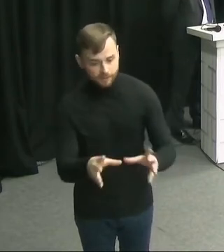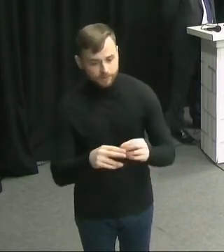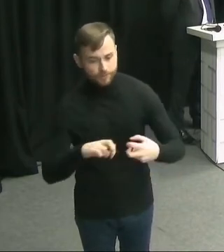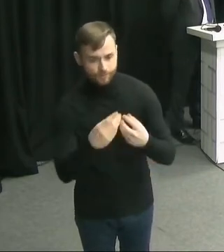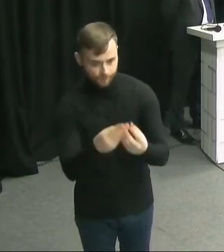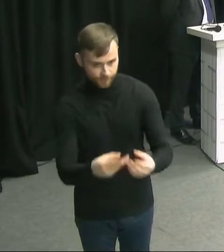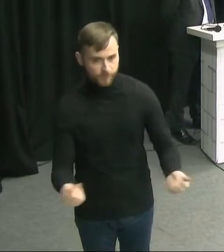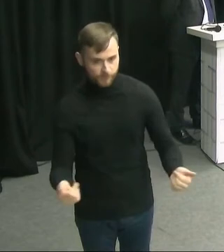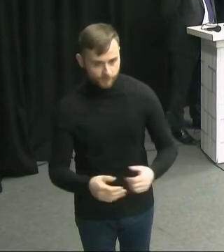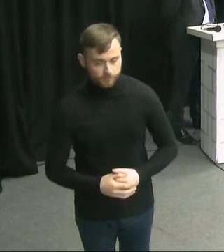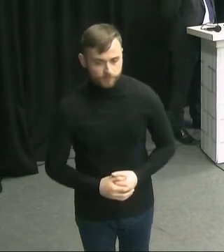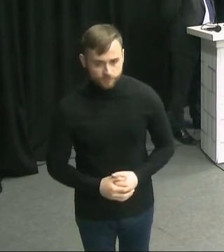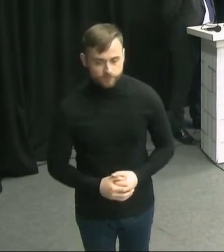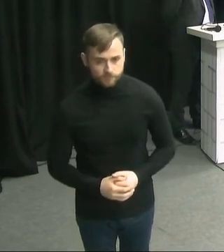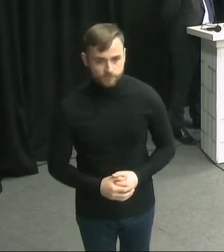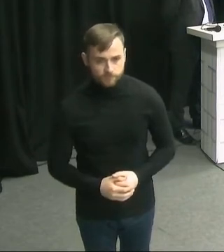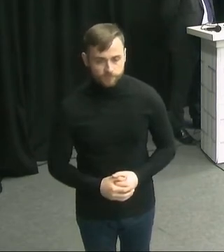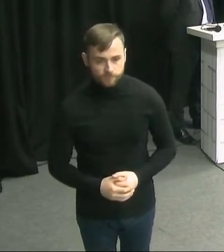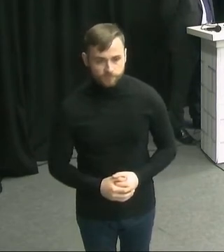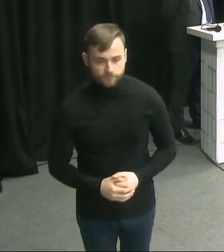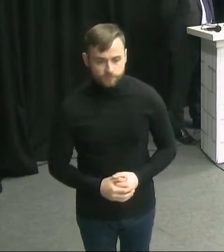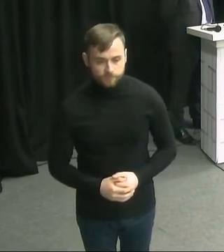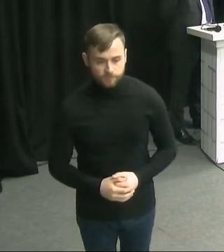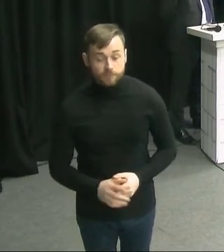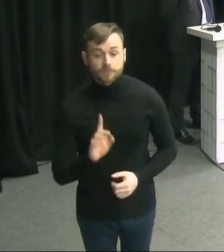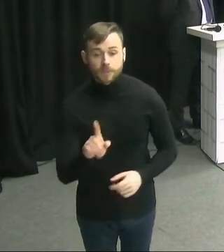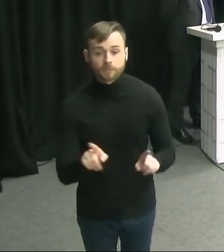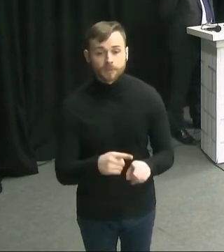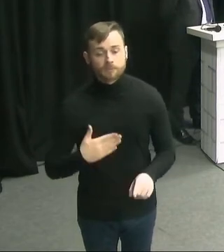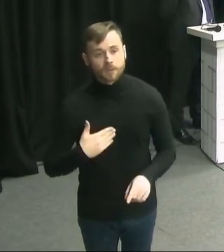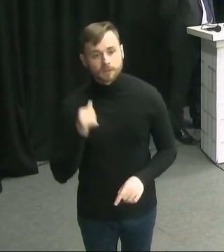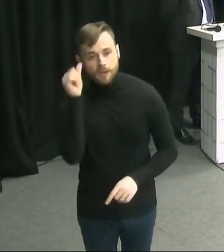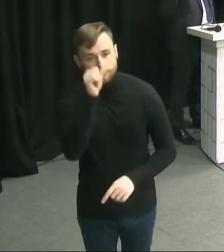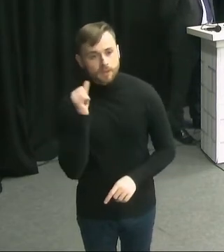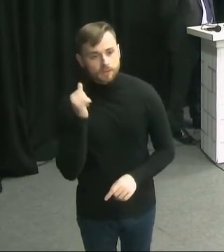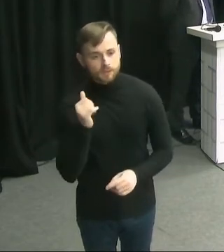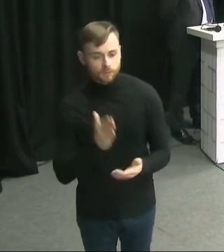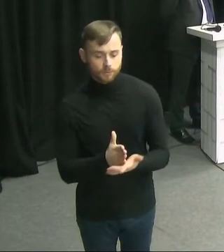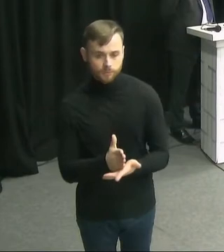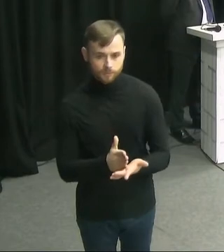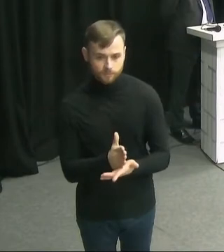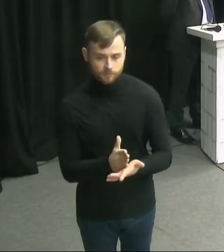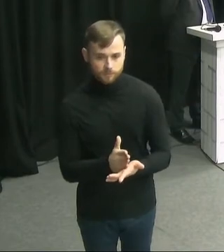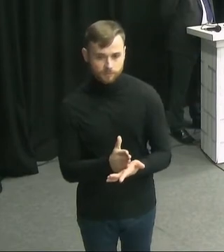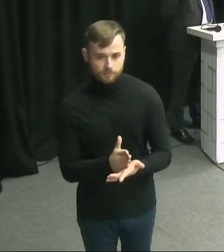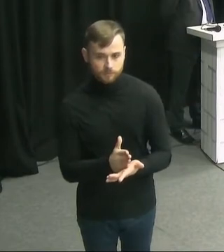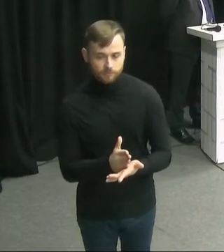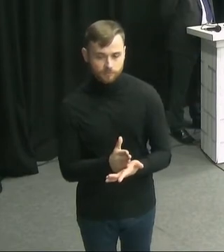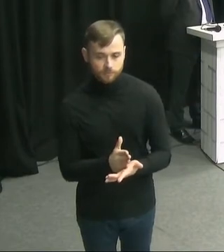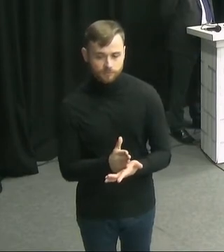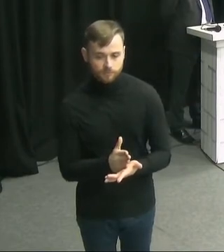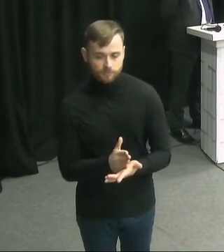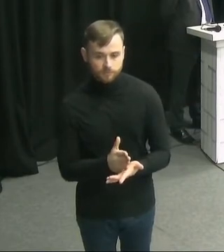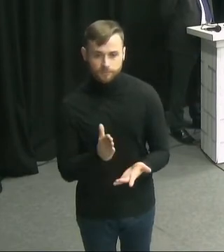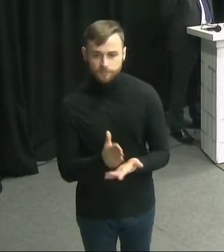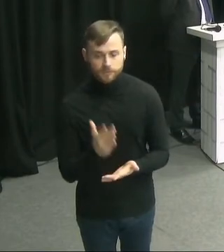my personal experience, I would like to say that the most important is playing a football match, having